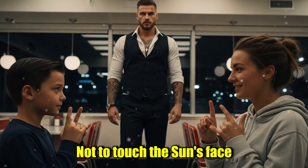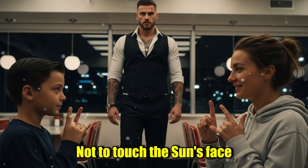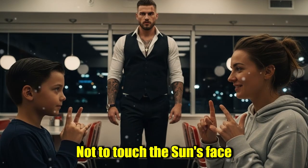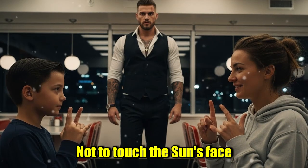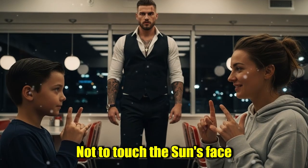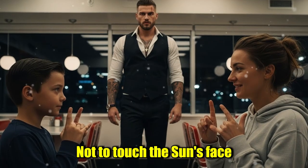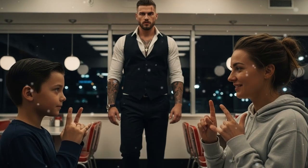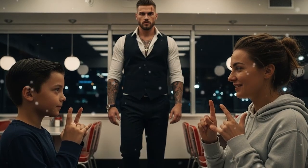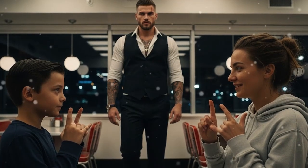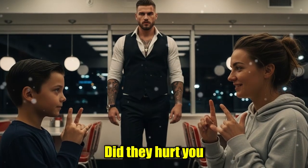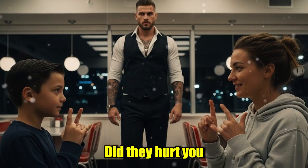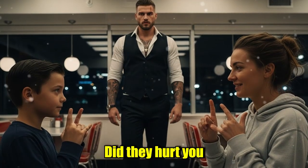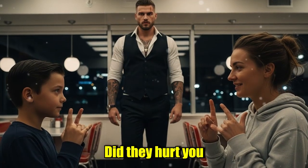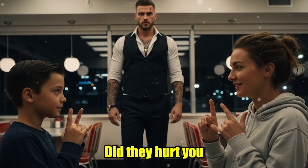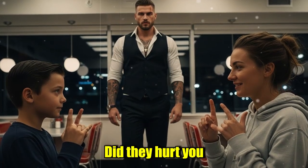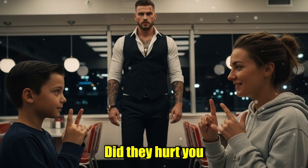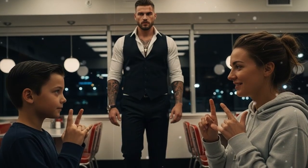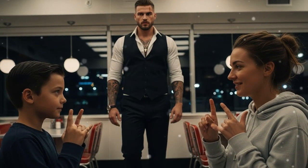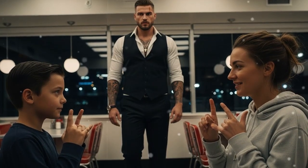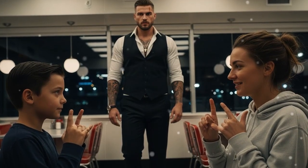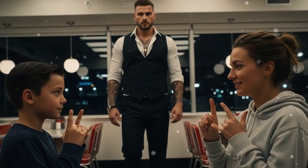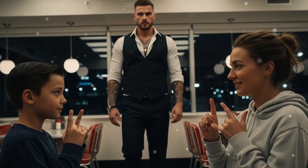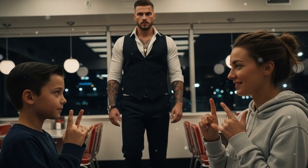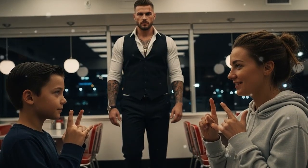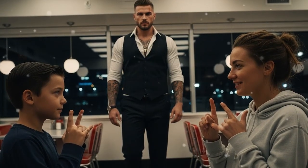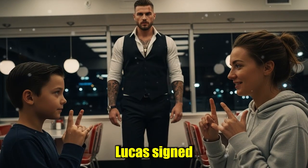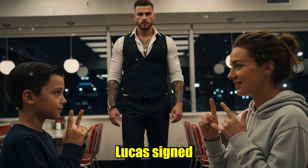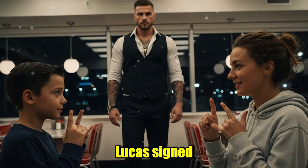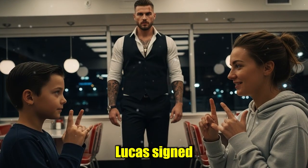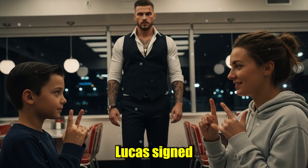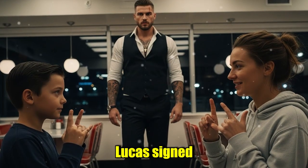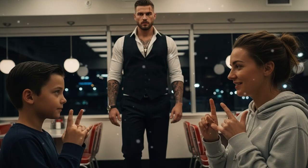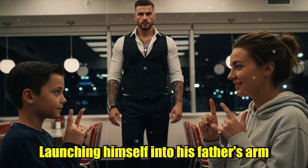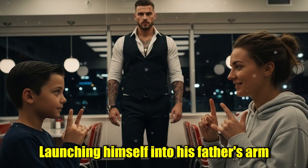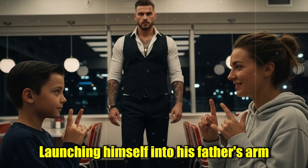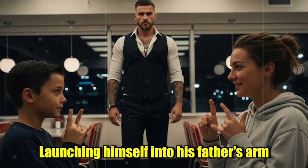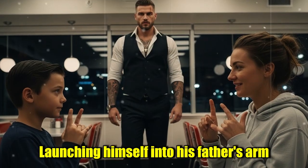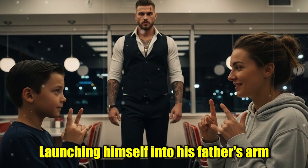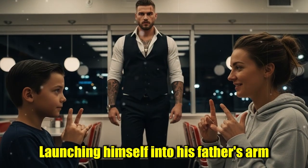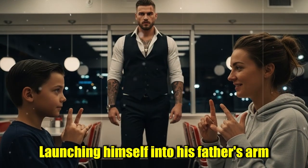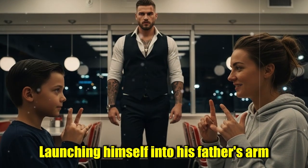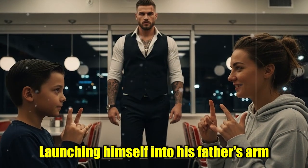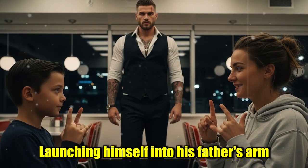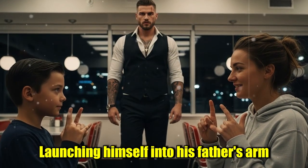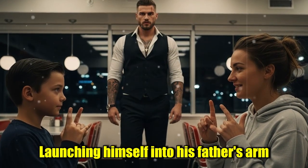his son's face. "Did they hurt you?" "Papa." Luca signed, launching himself into his father's